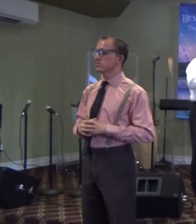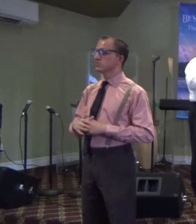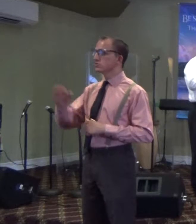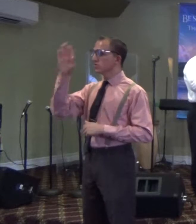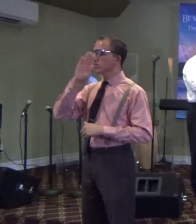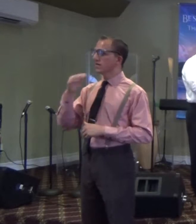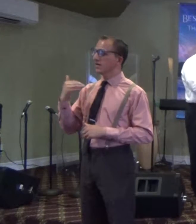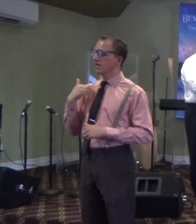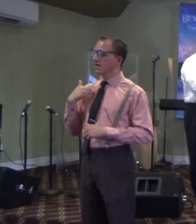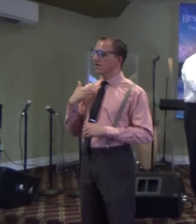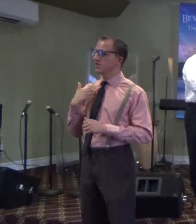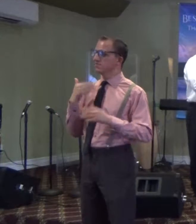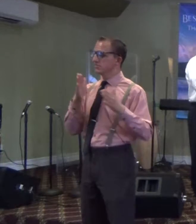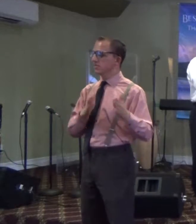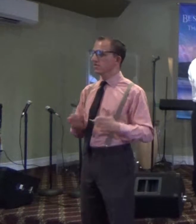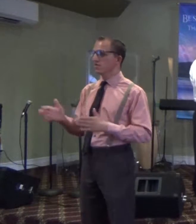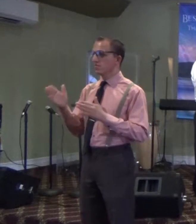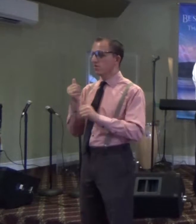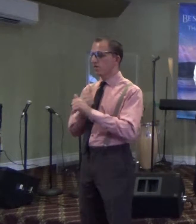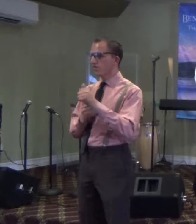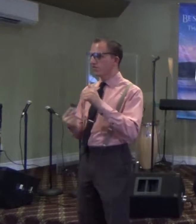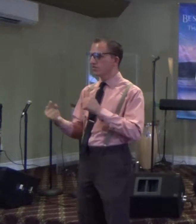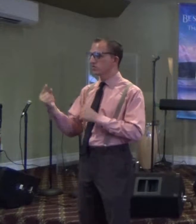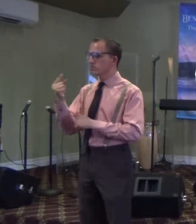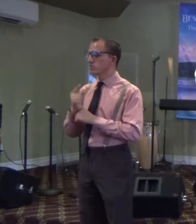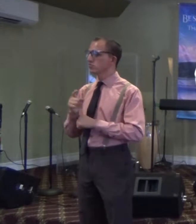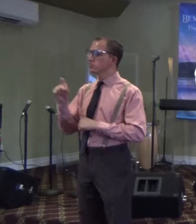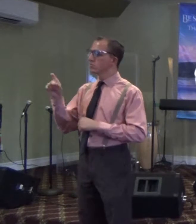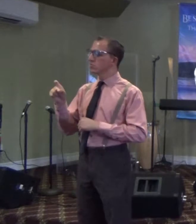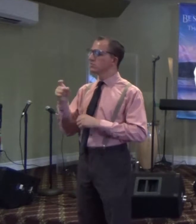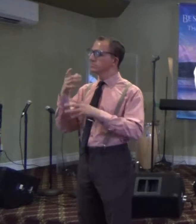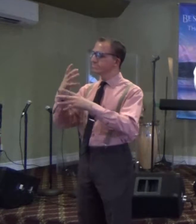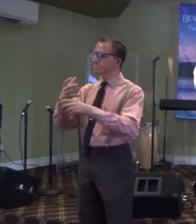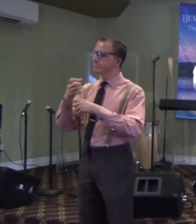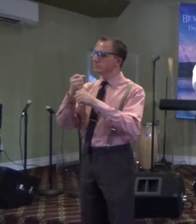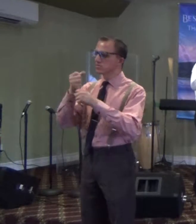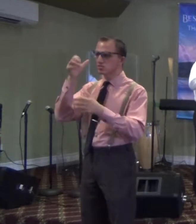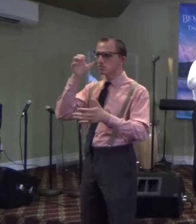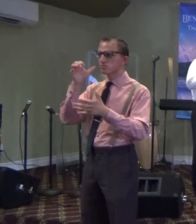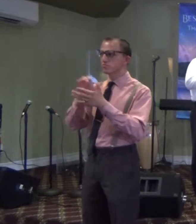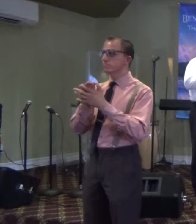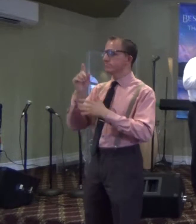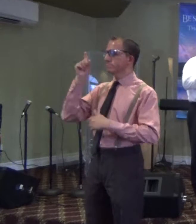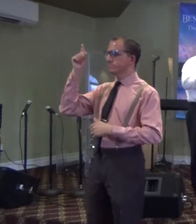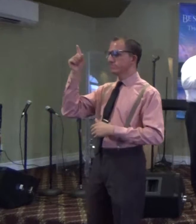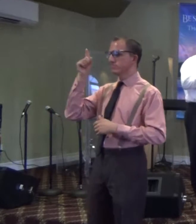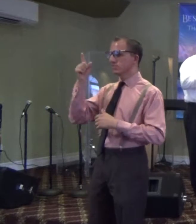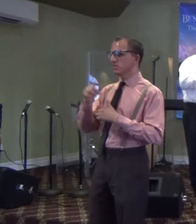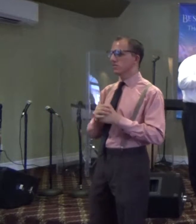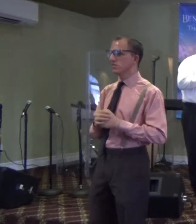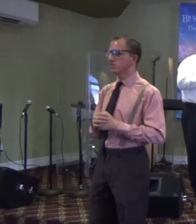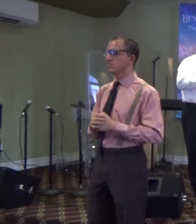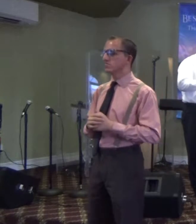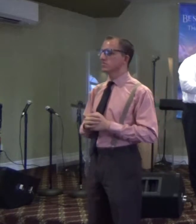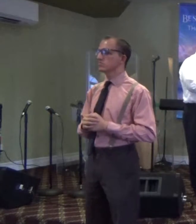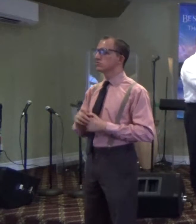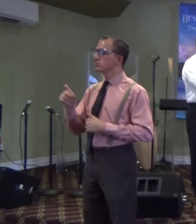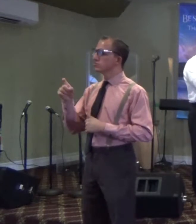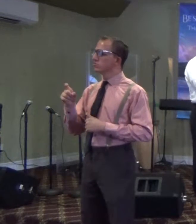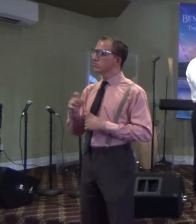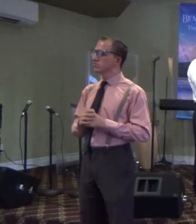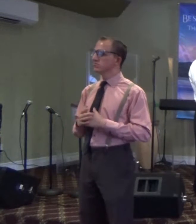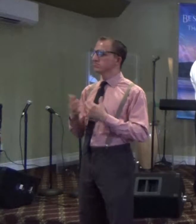For them que se mueven en el propósito de that Dios, move in the purpose of que les God, interesa that are interested vivir en